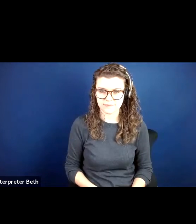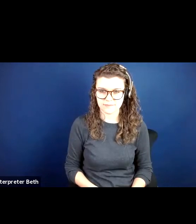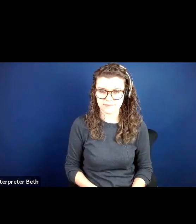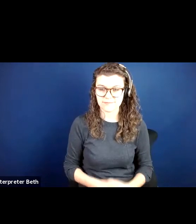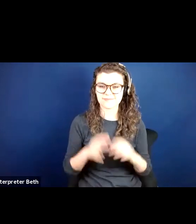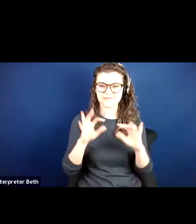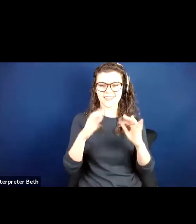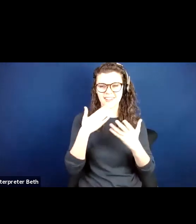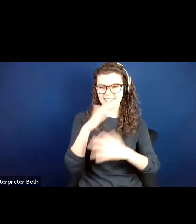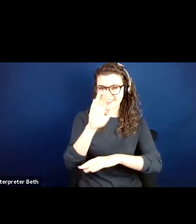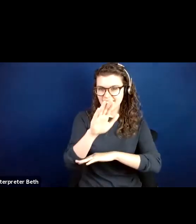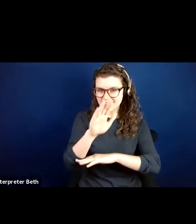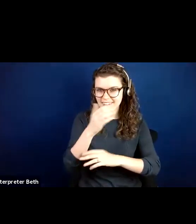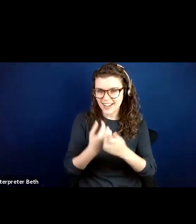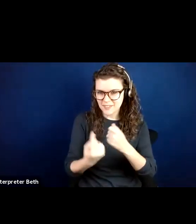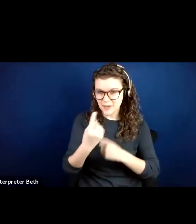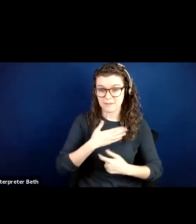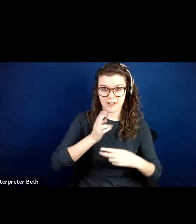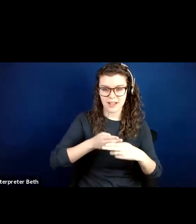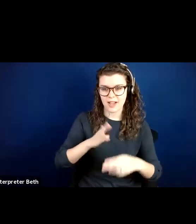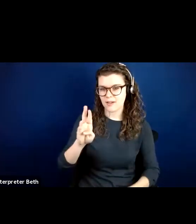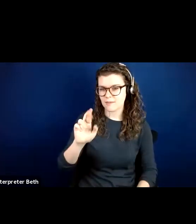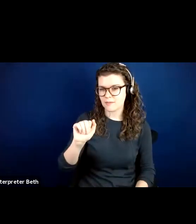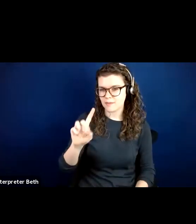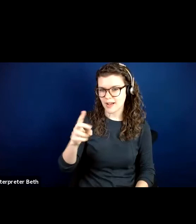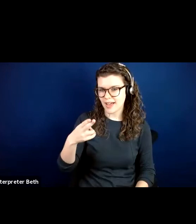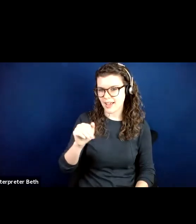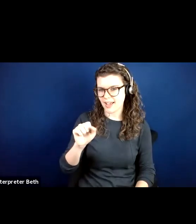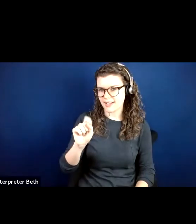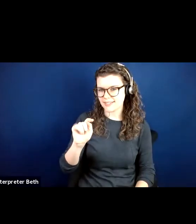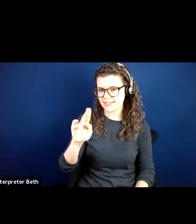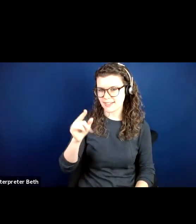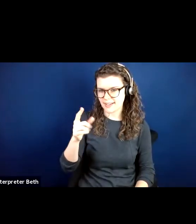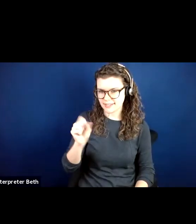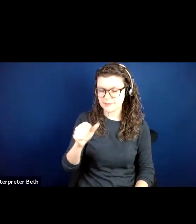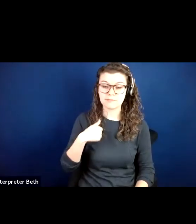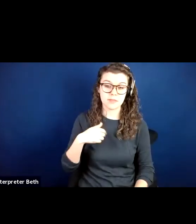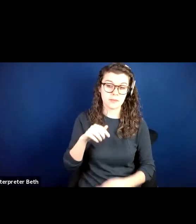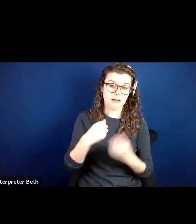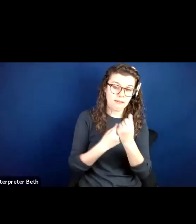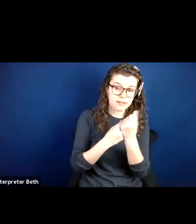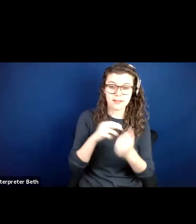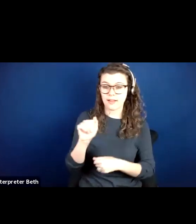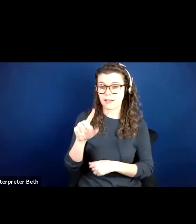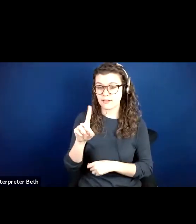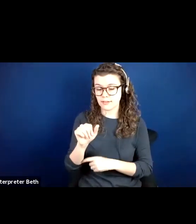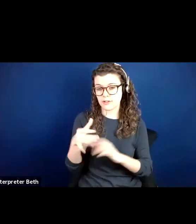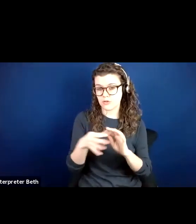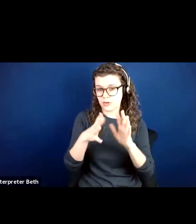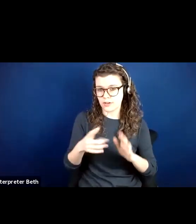Good afternoon, everyone. My name is Brad Hastings, and I'm the Advocacy and ADA Coordinator for Disability Network West